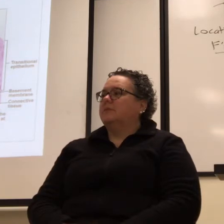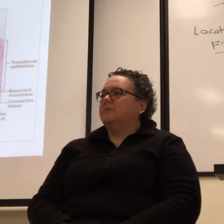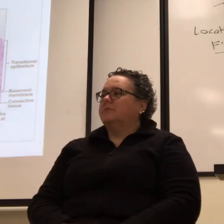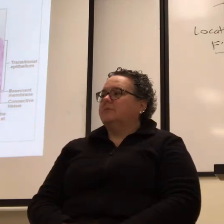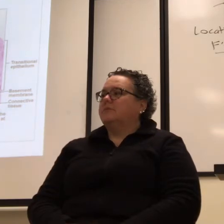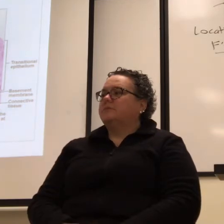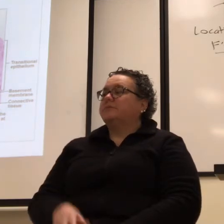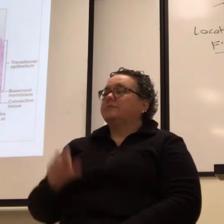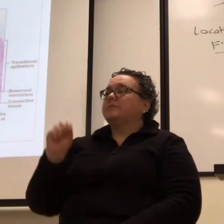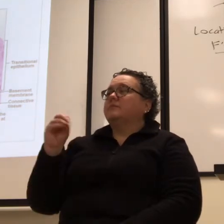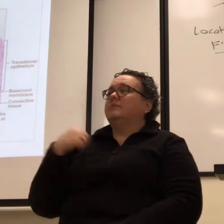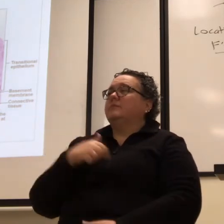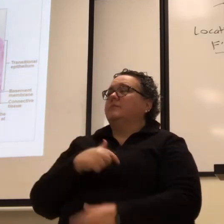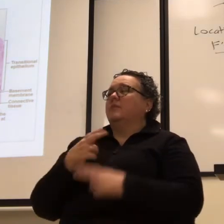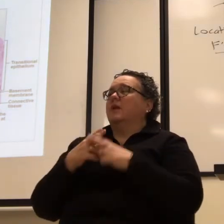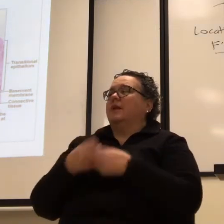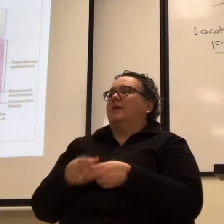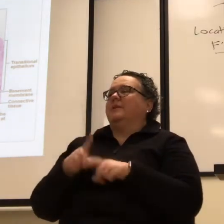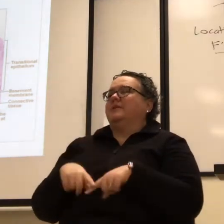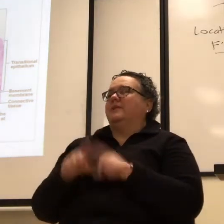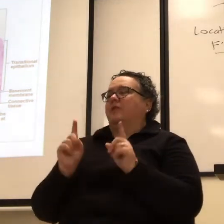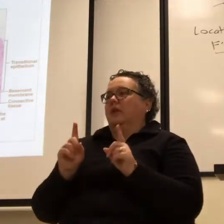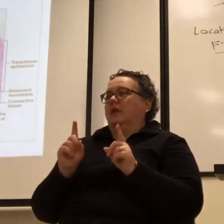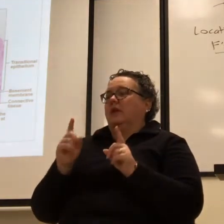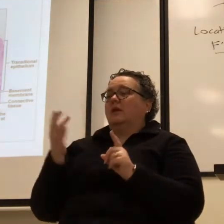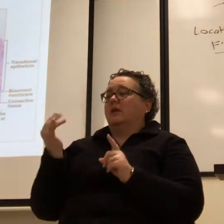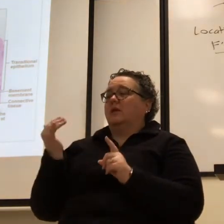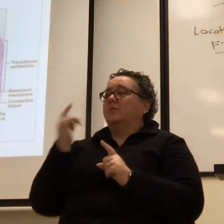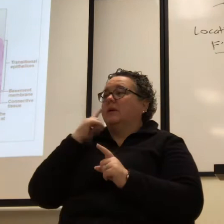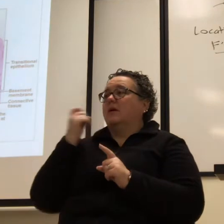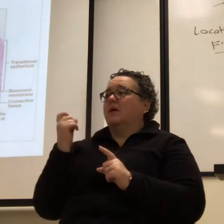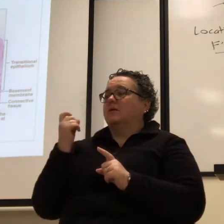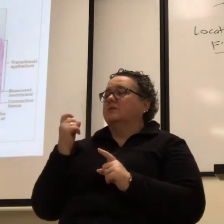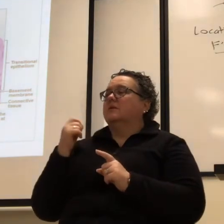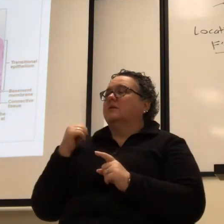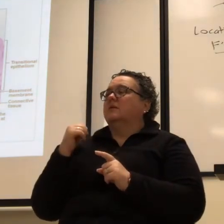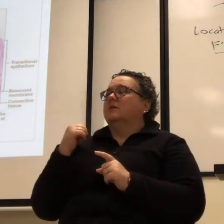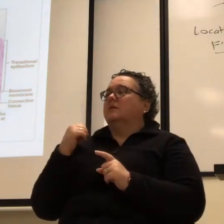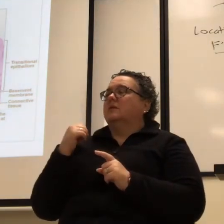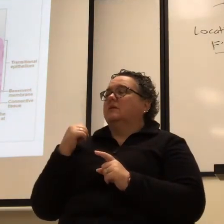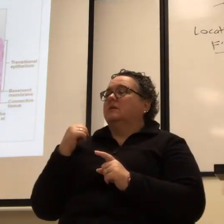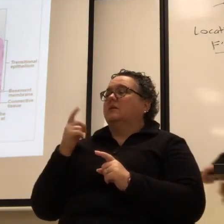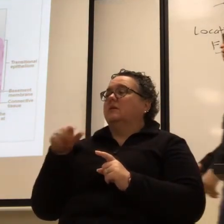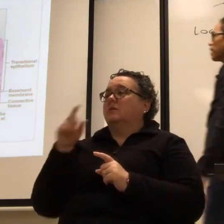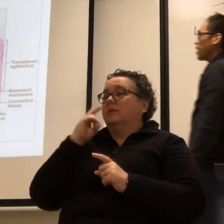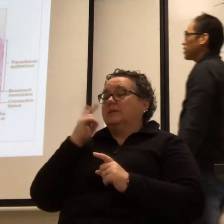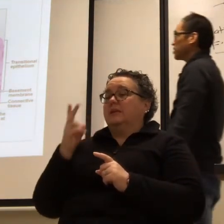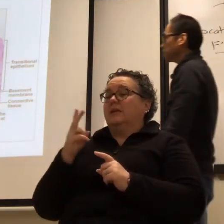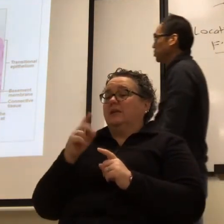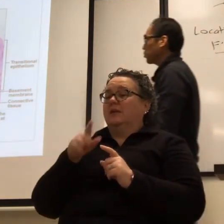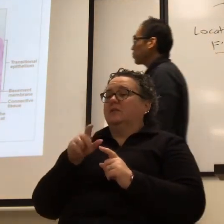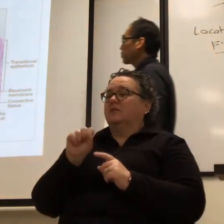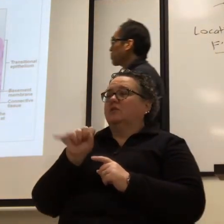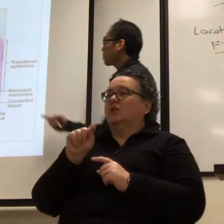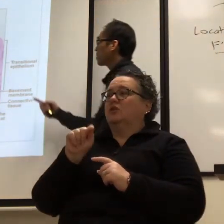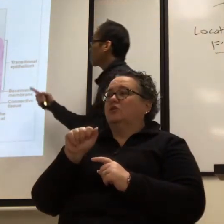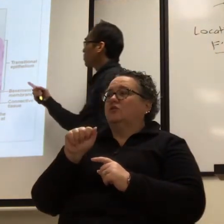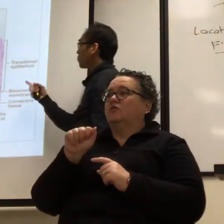So we name it differently because what we could see is it's a stratified